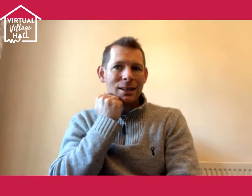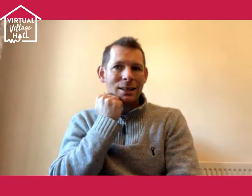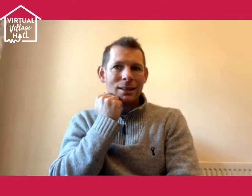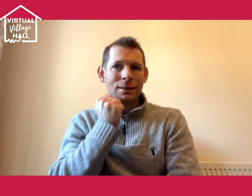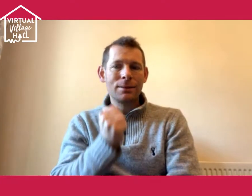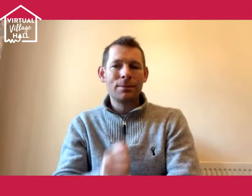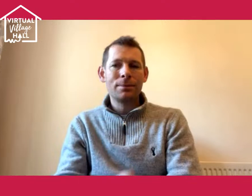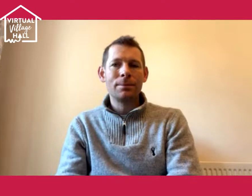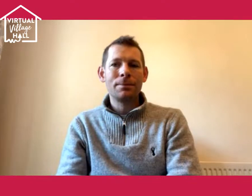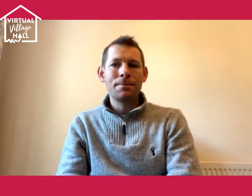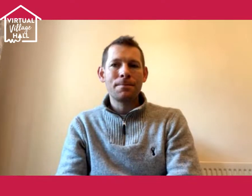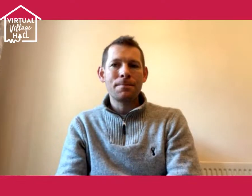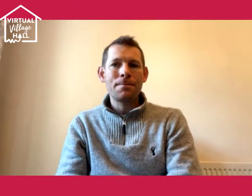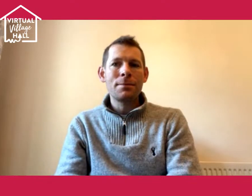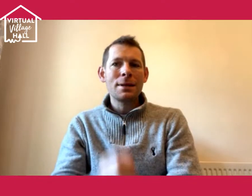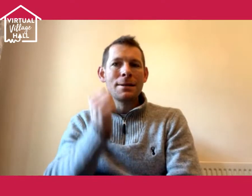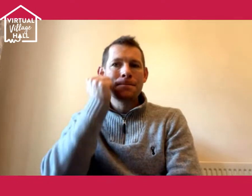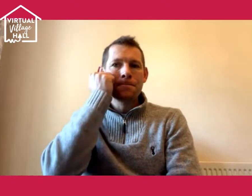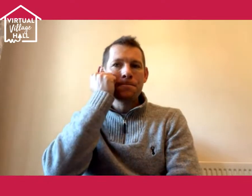So we have black,